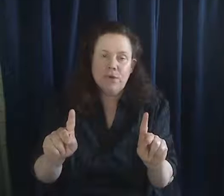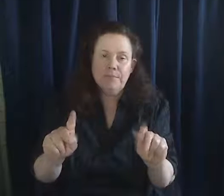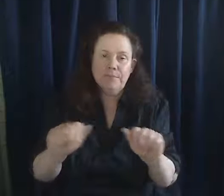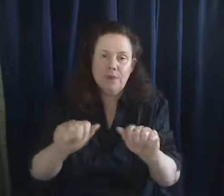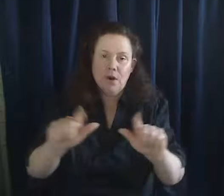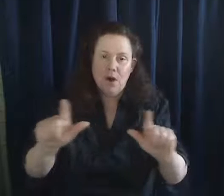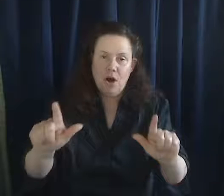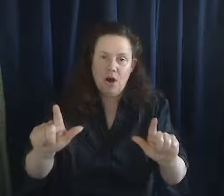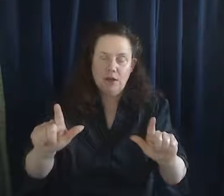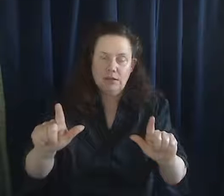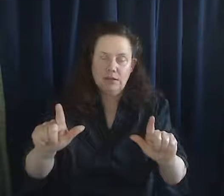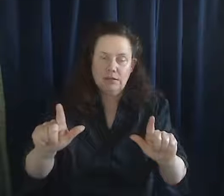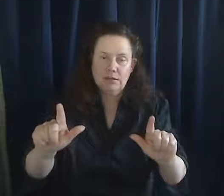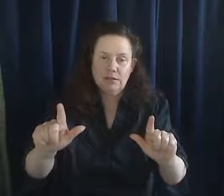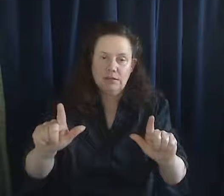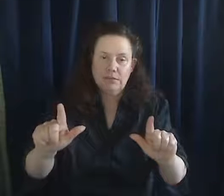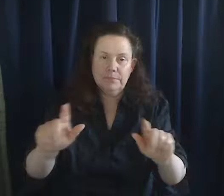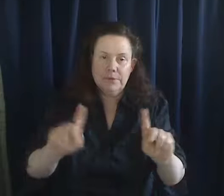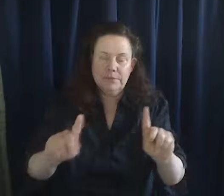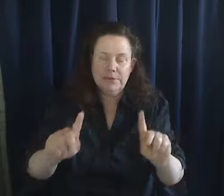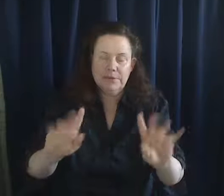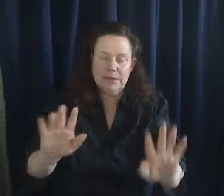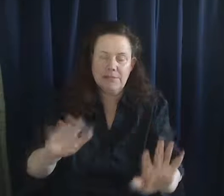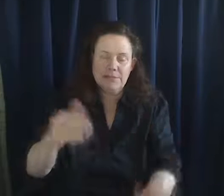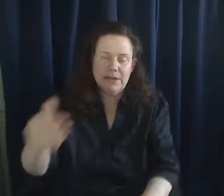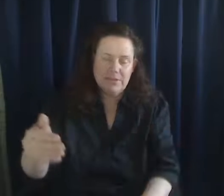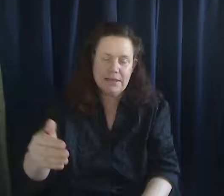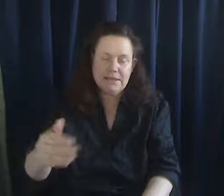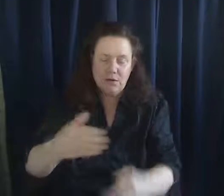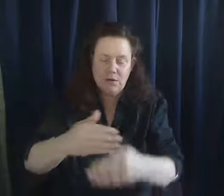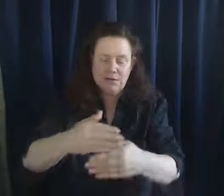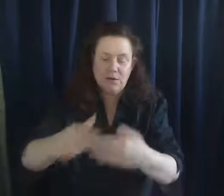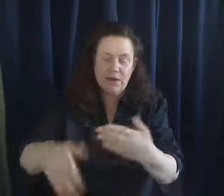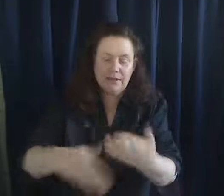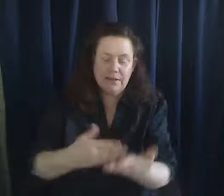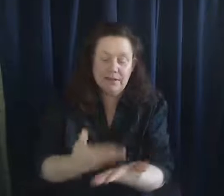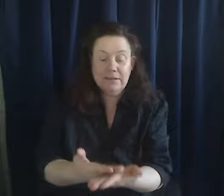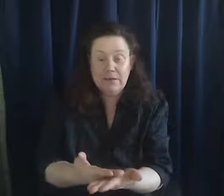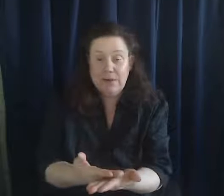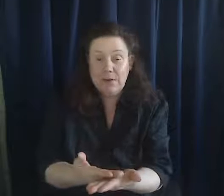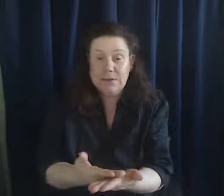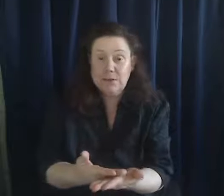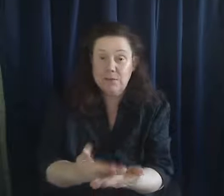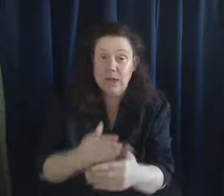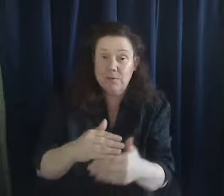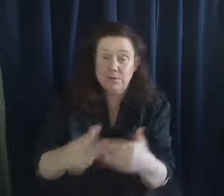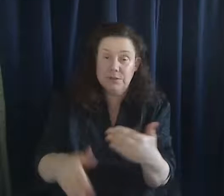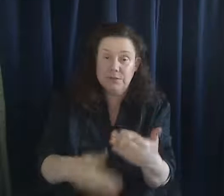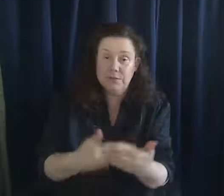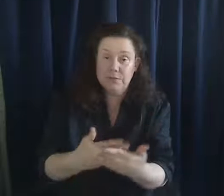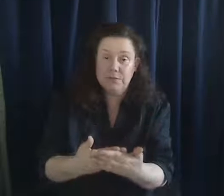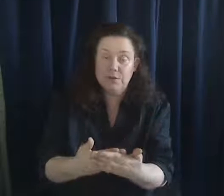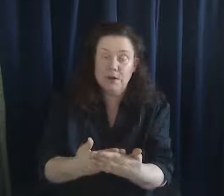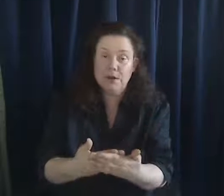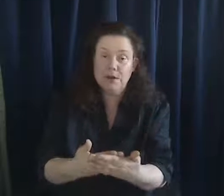So all people comes right after that. So I think if I was going to do it, I would do this for the first one, all